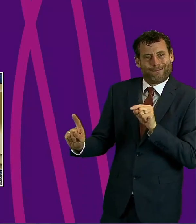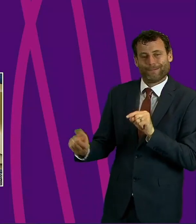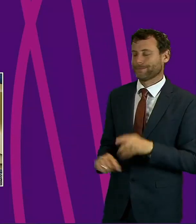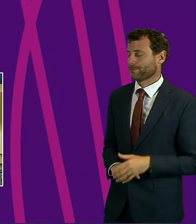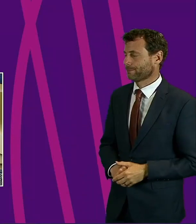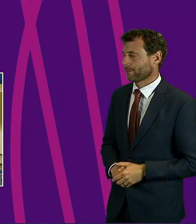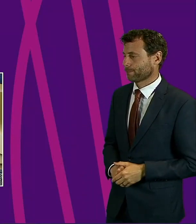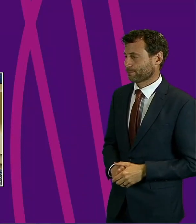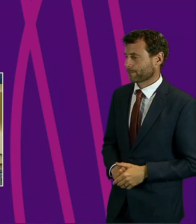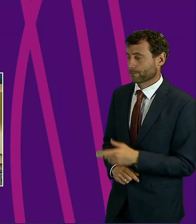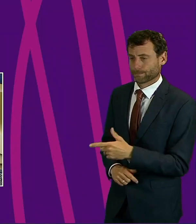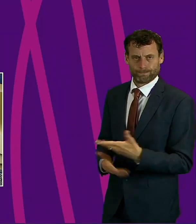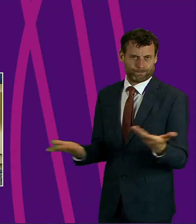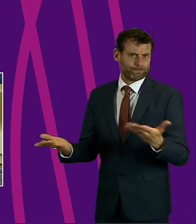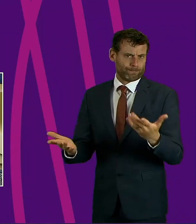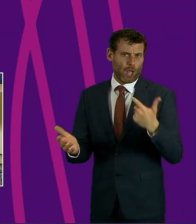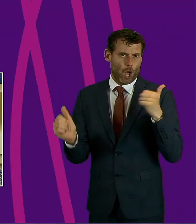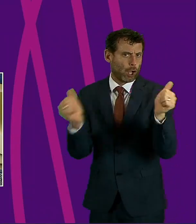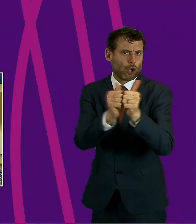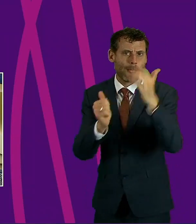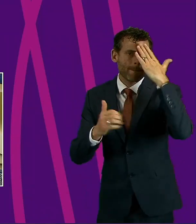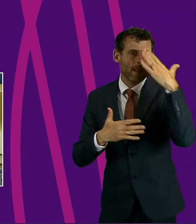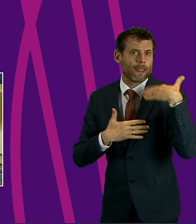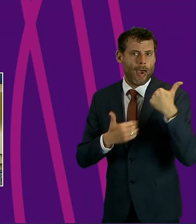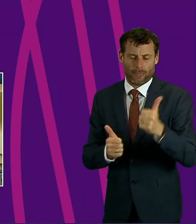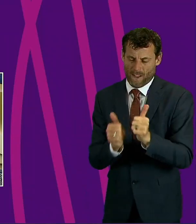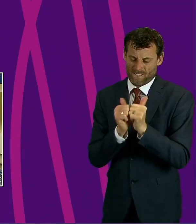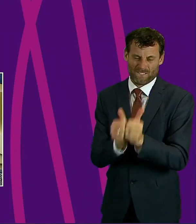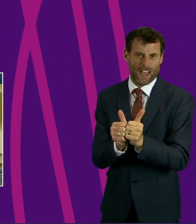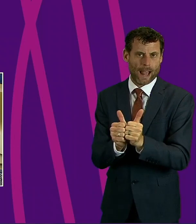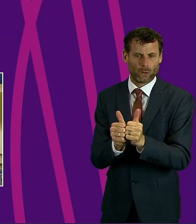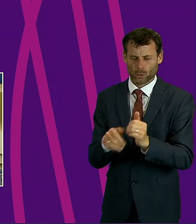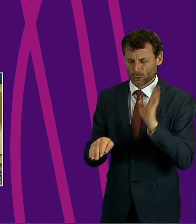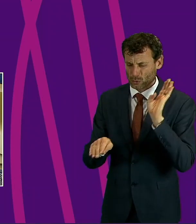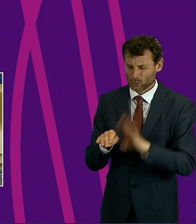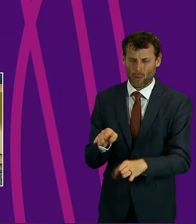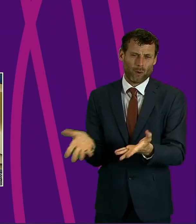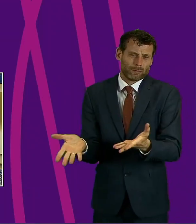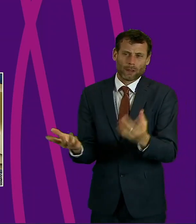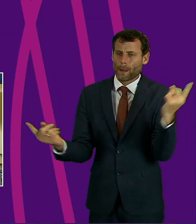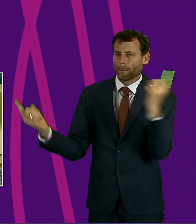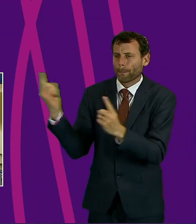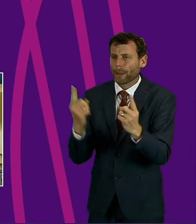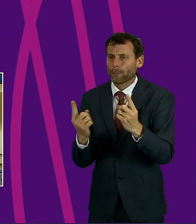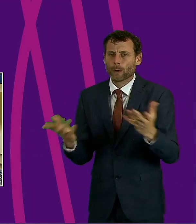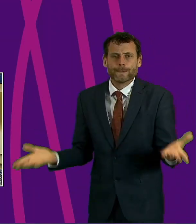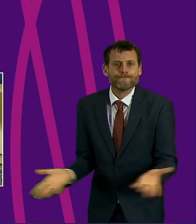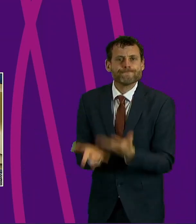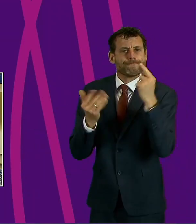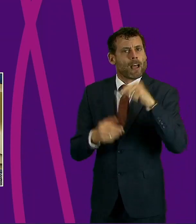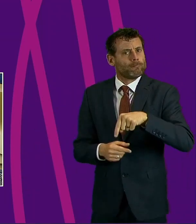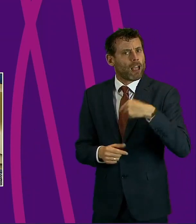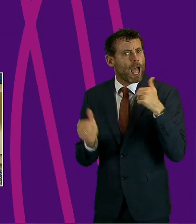recognise the mental health benefits of clubs and team sports and getting together with people. So, yes, that is